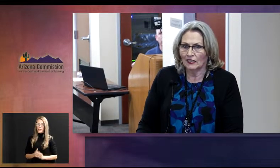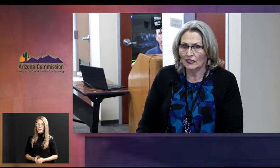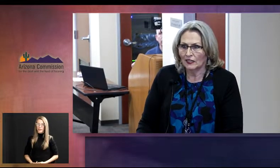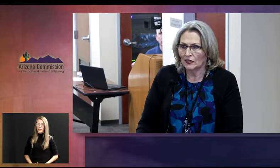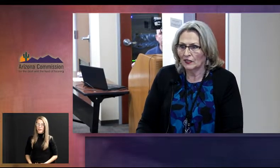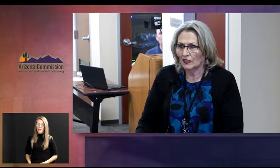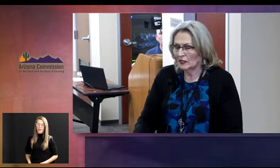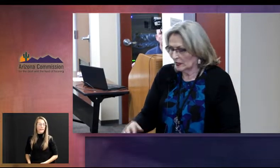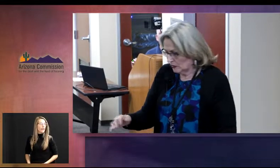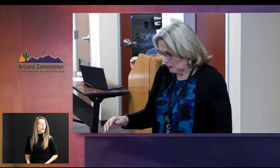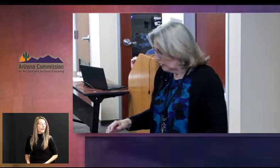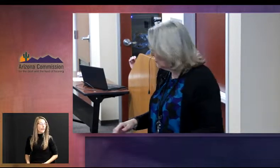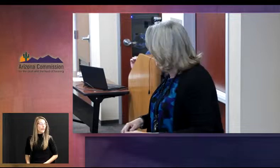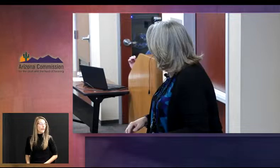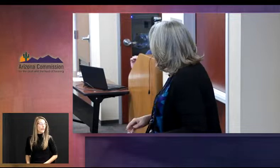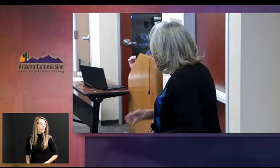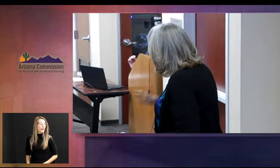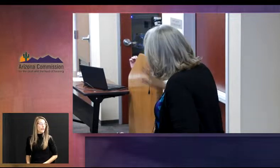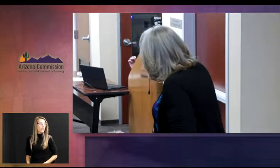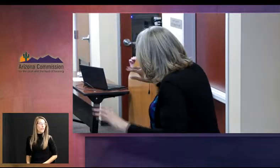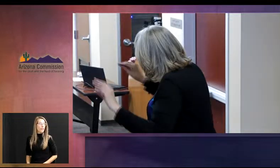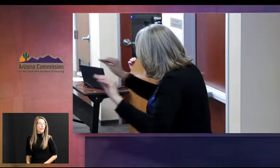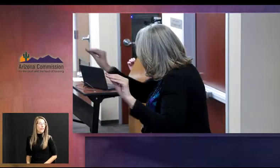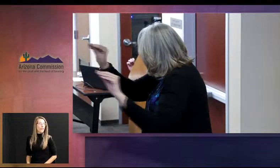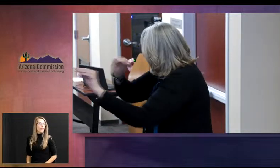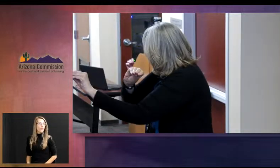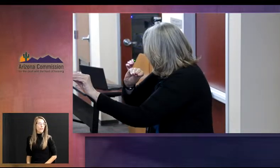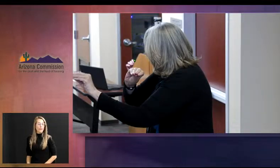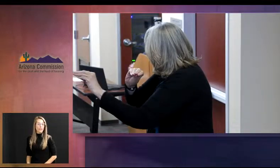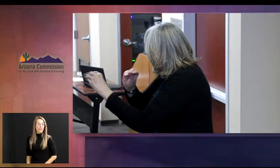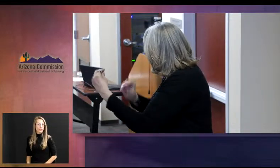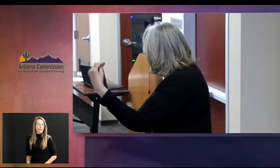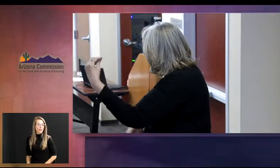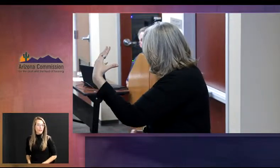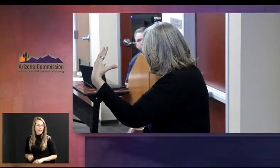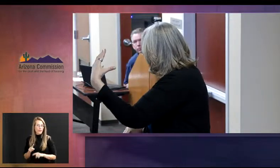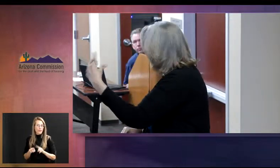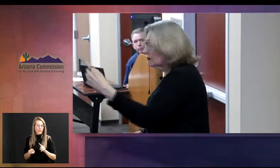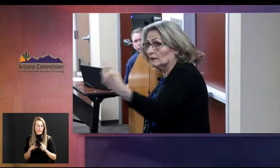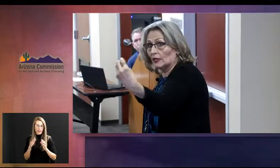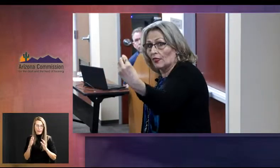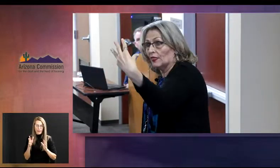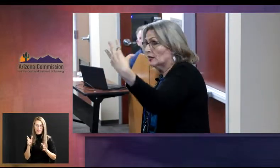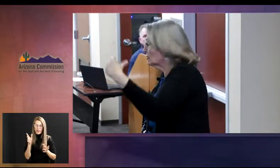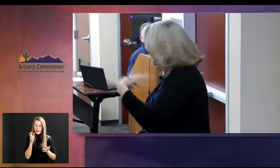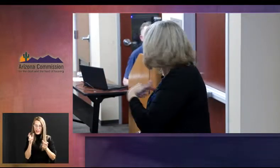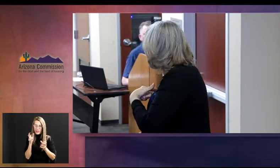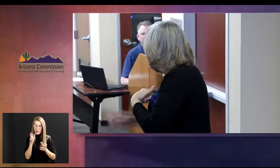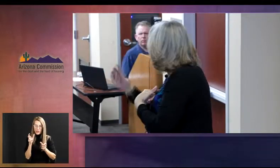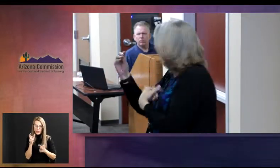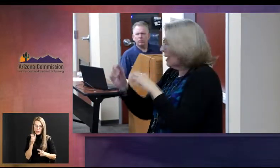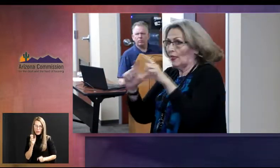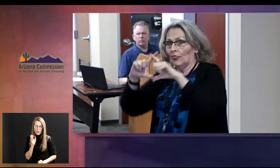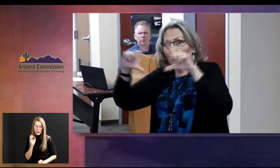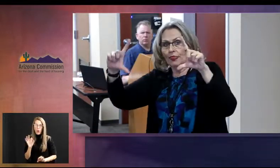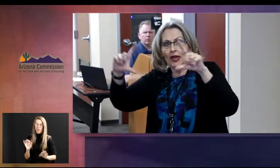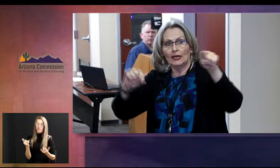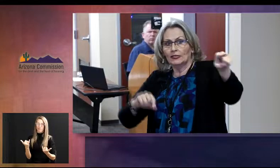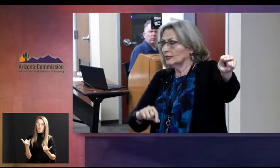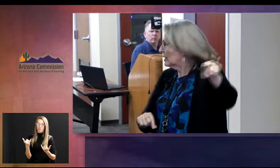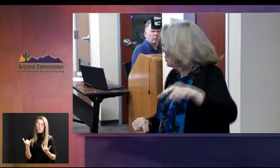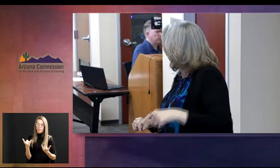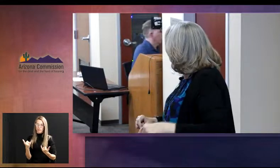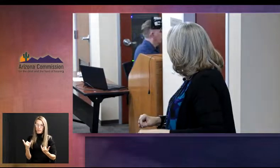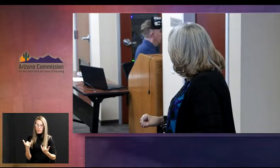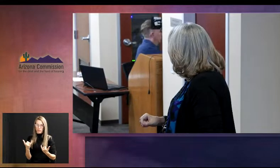I can't move it on the other screen. Can you move it so this is me and that